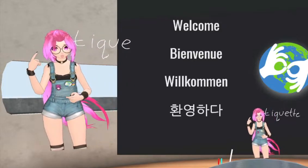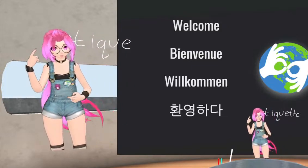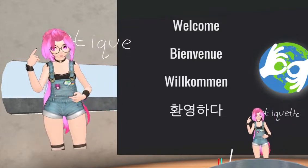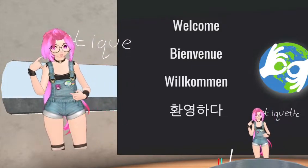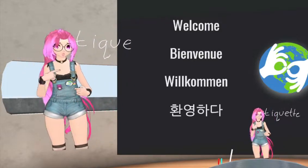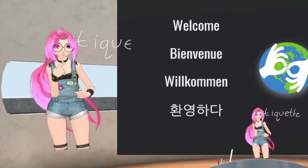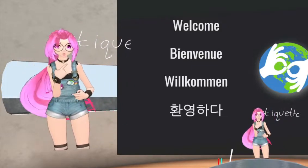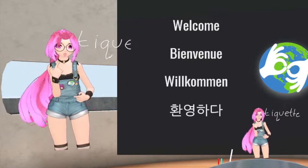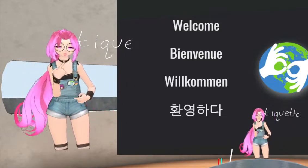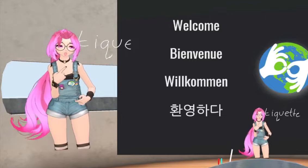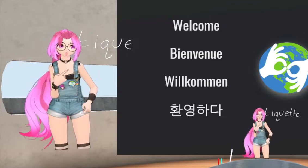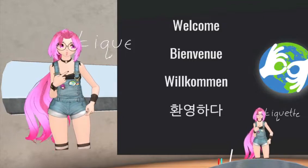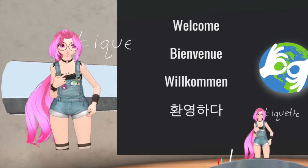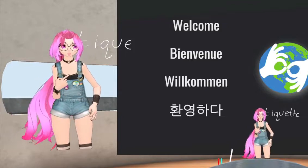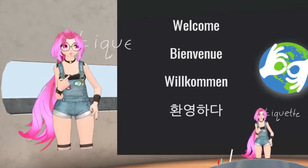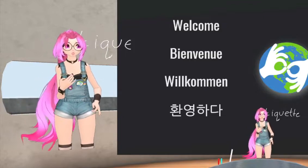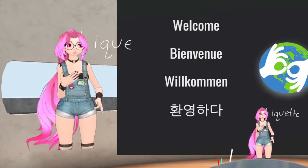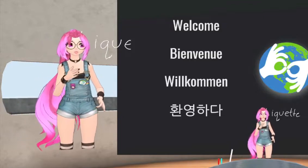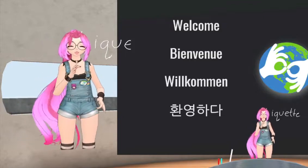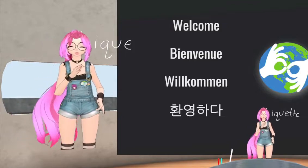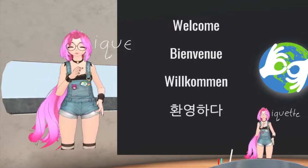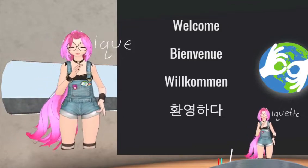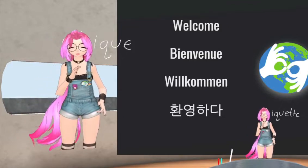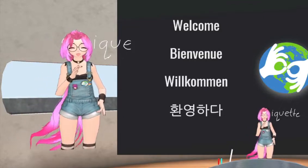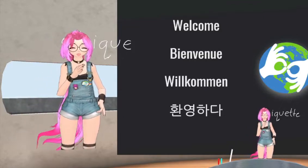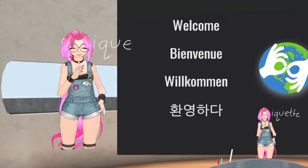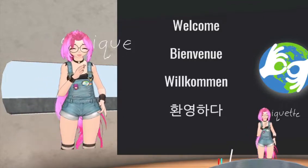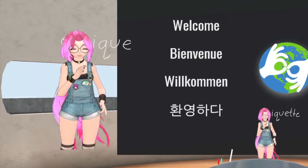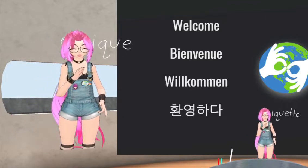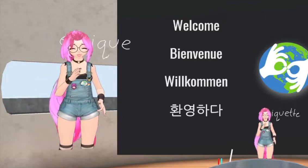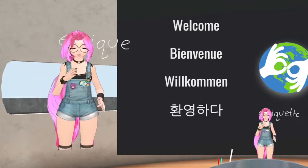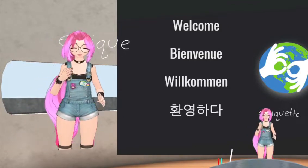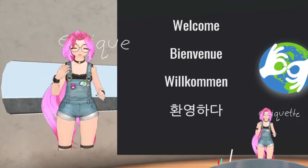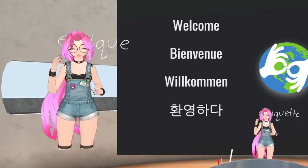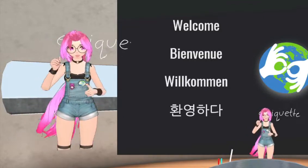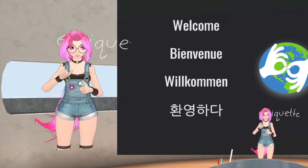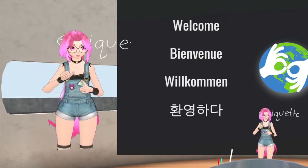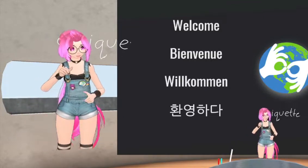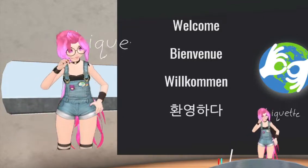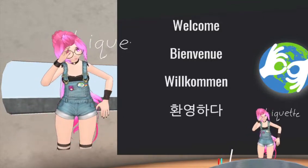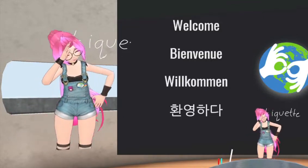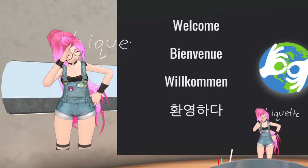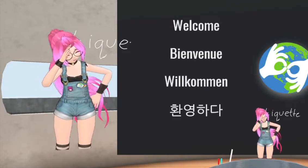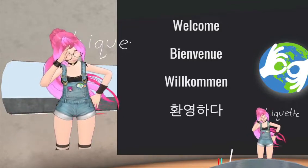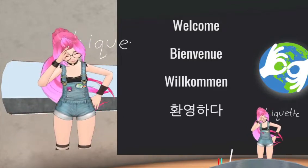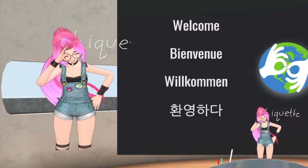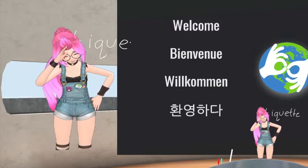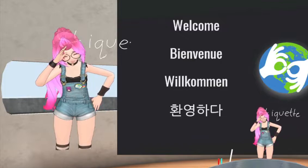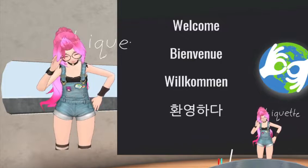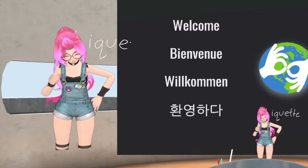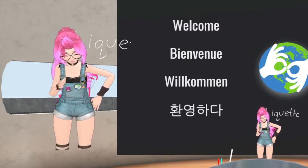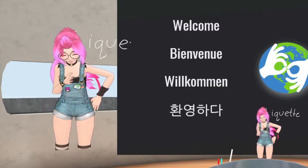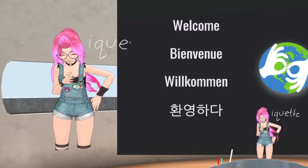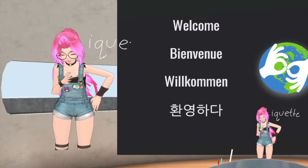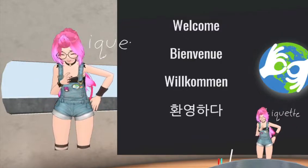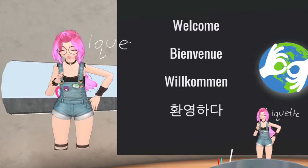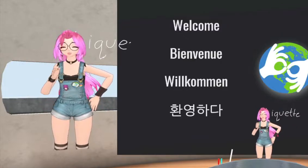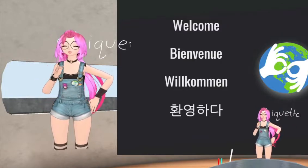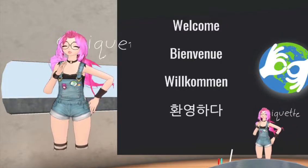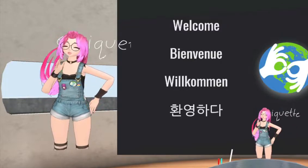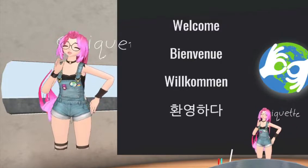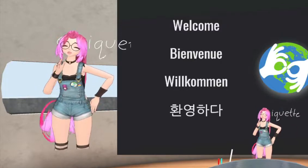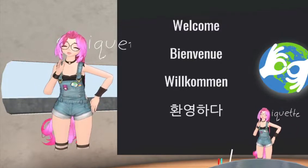politely. The only time you would want to get up in somebody's face and really get their attention is if it's something like an emergency or they